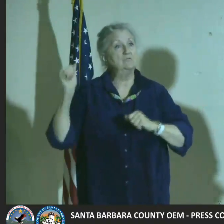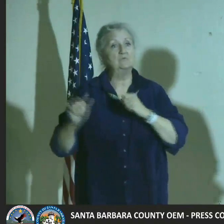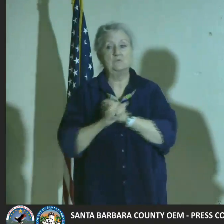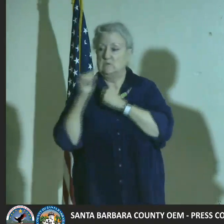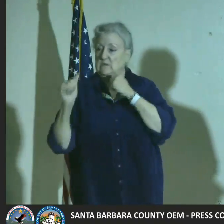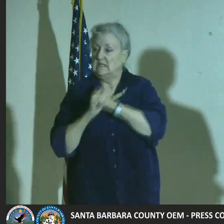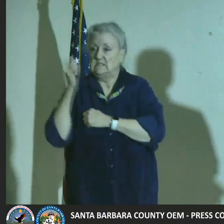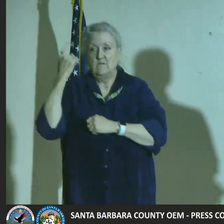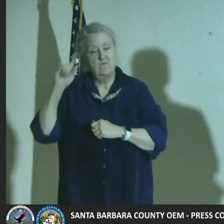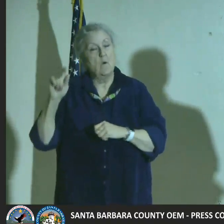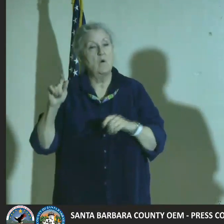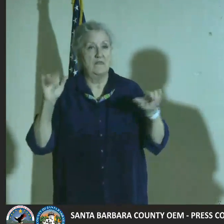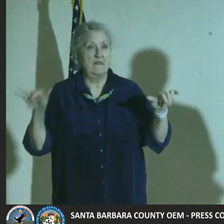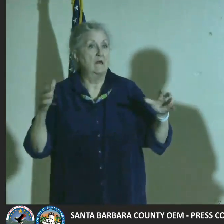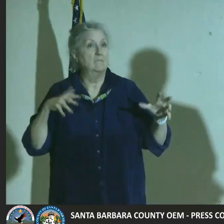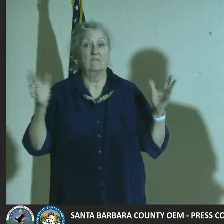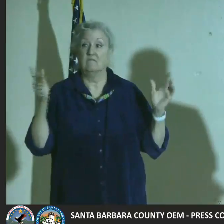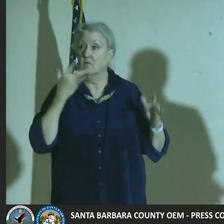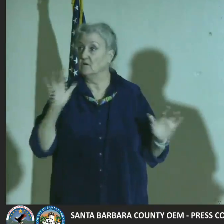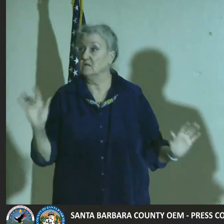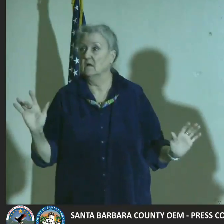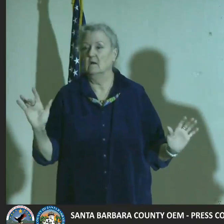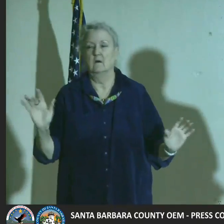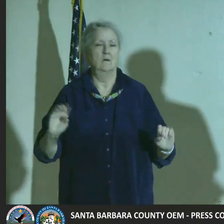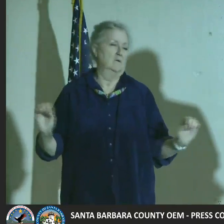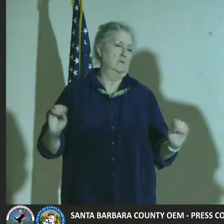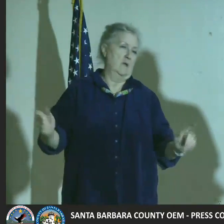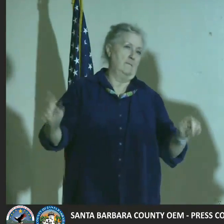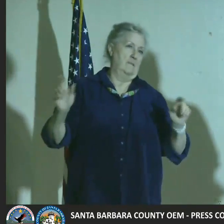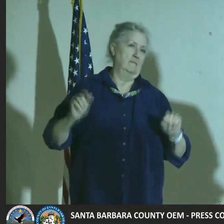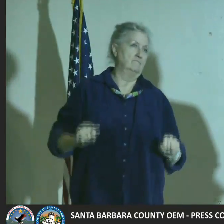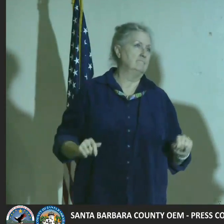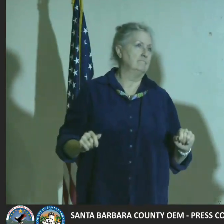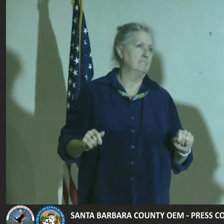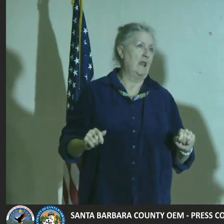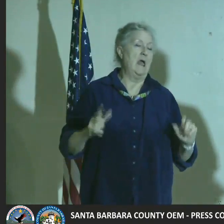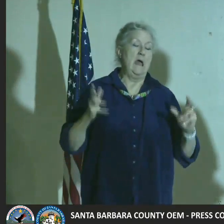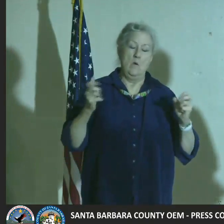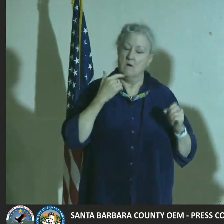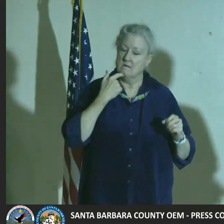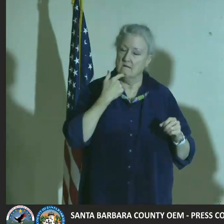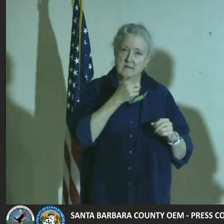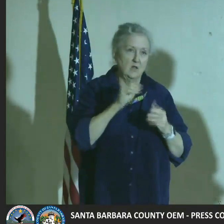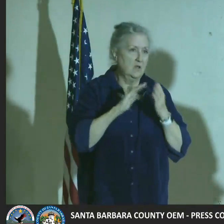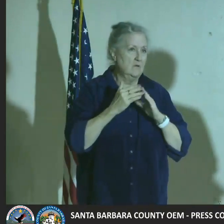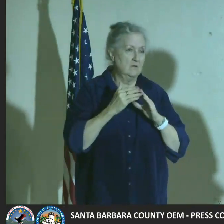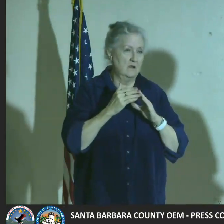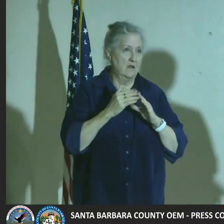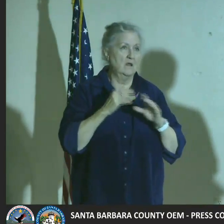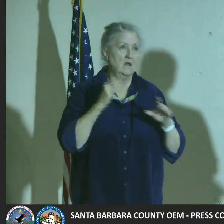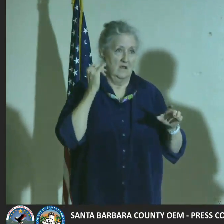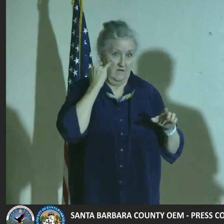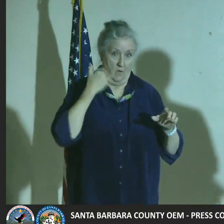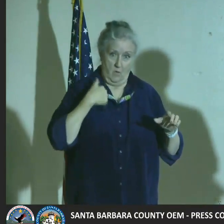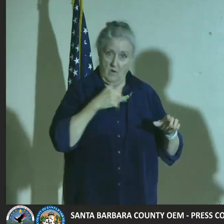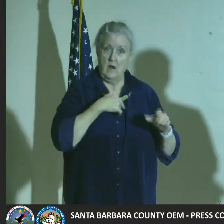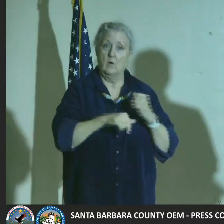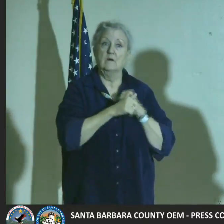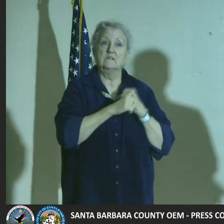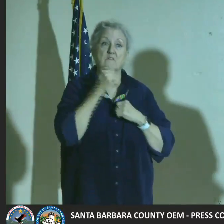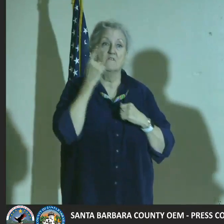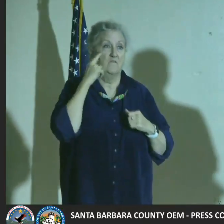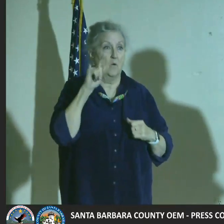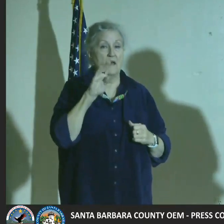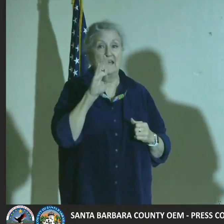damaging debris flows, but fortunately none occurred. I wanted to assure the community that as long as we are at risk for